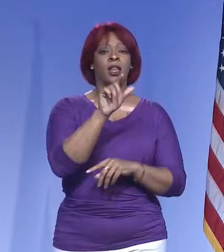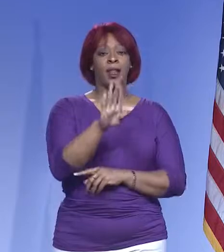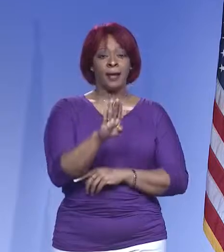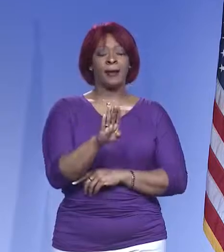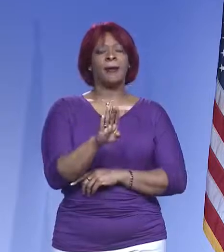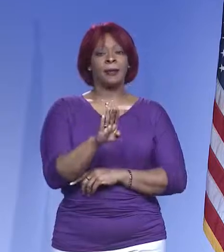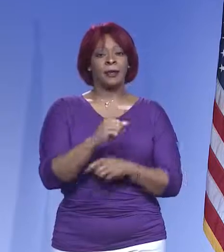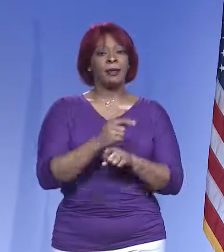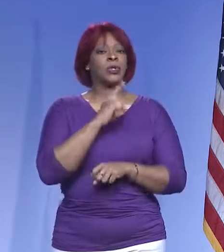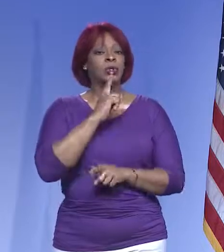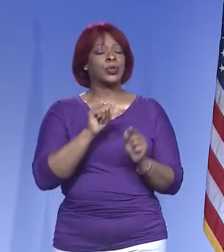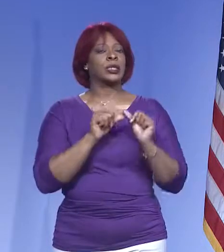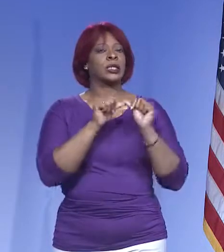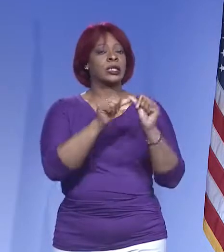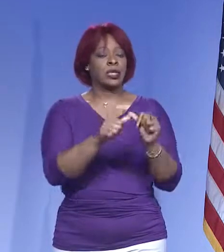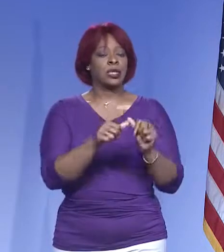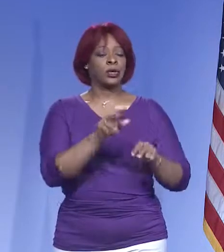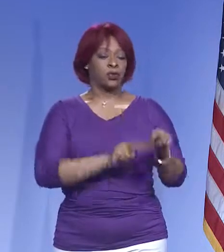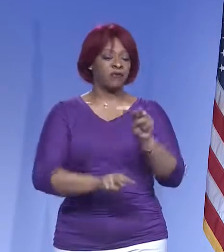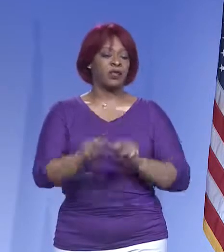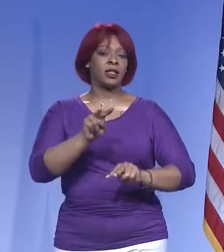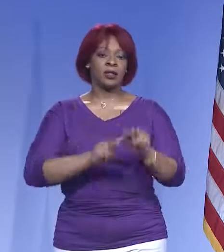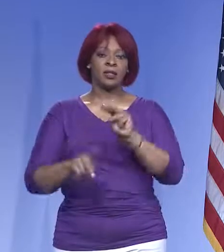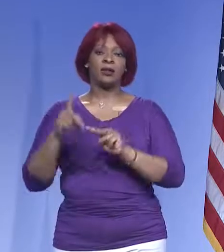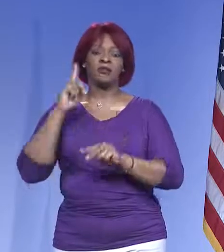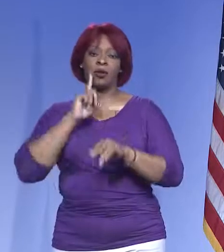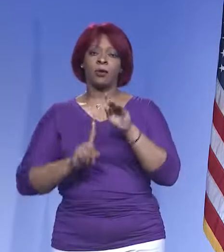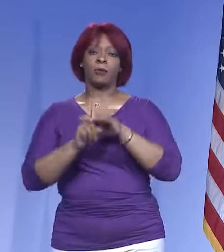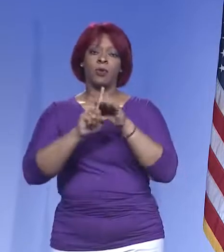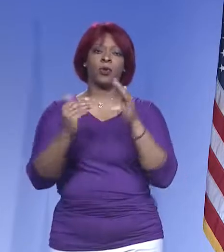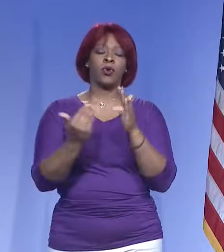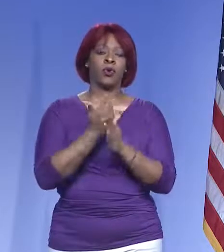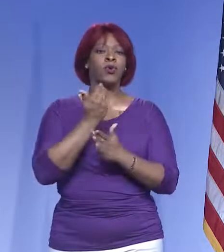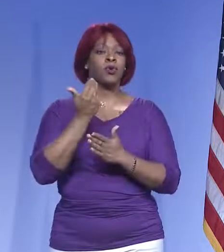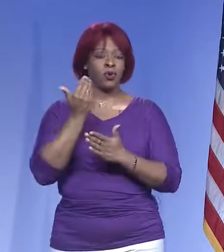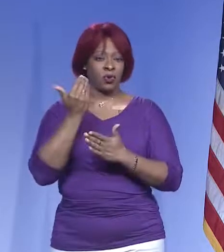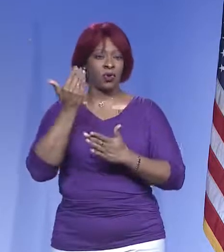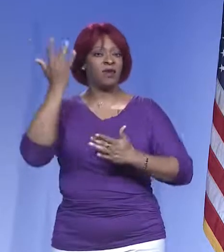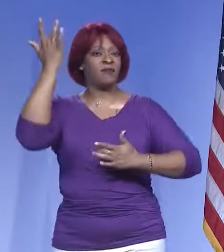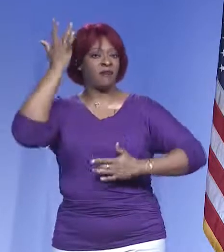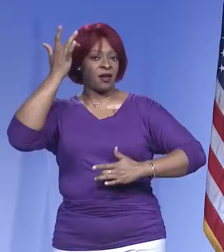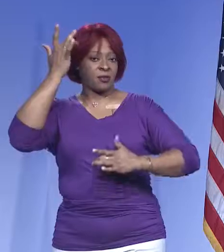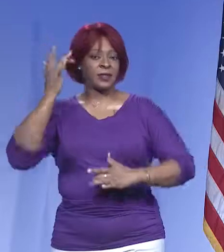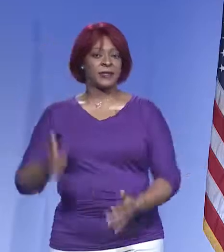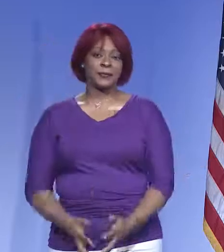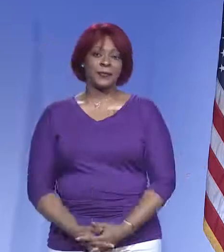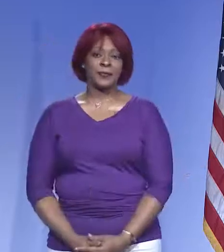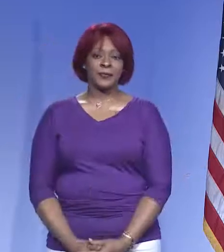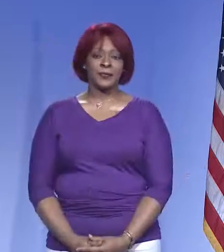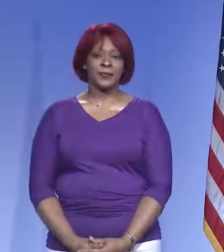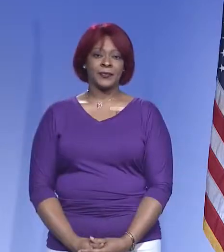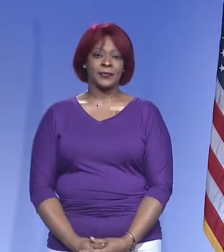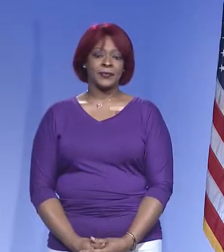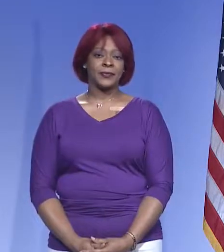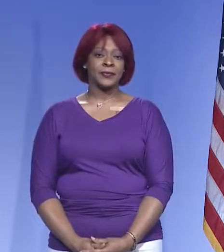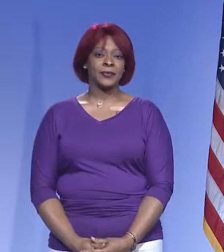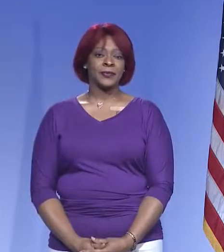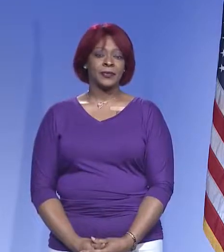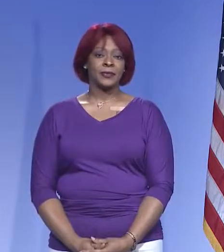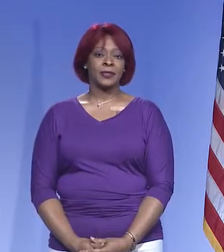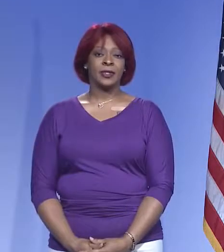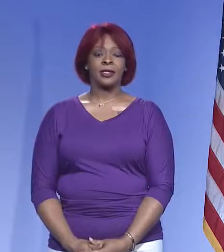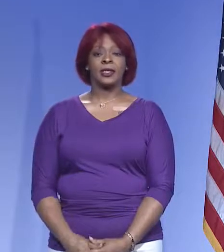we can continue our surveillance for emerging variant viruses. Mandy Rock, Fox